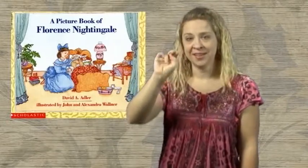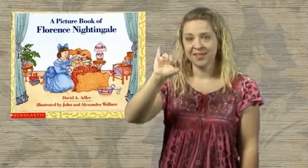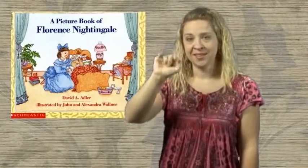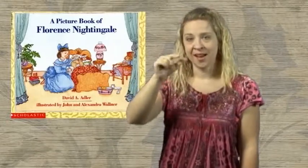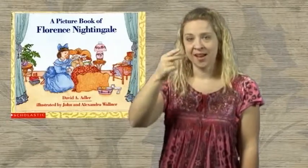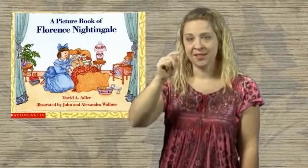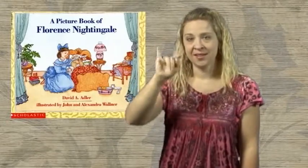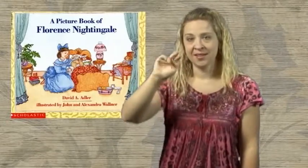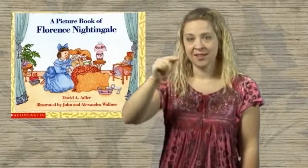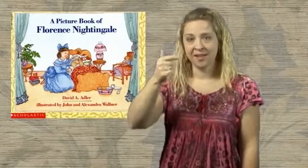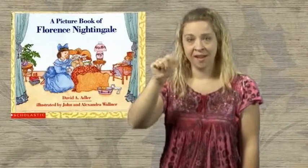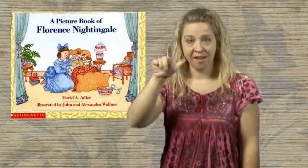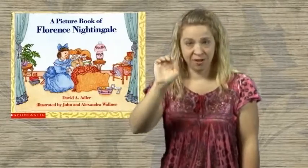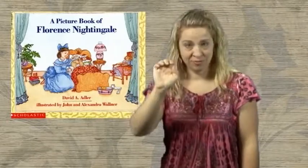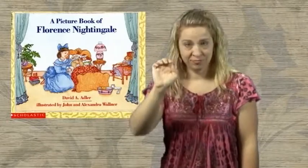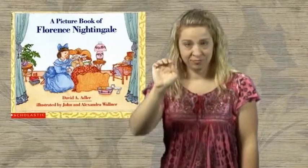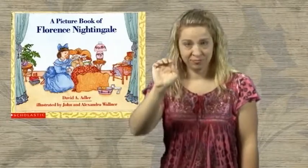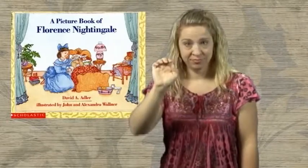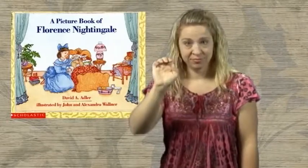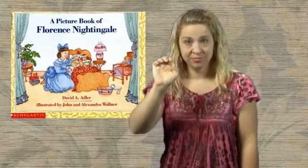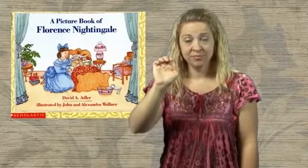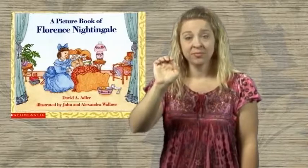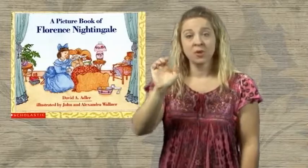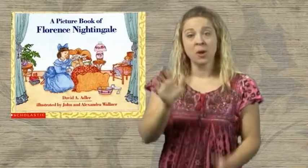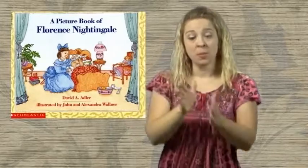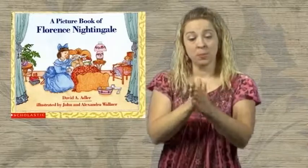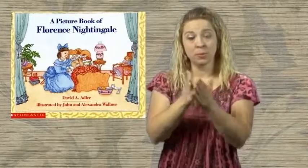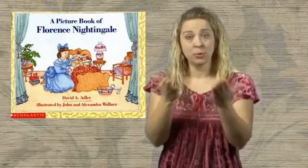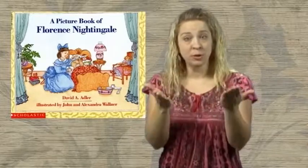A picture book of Florence Nightingale.